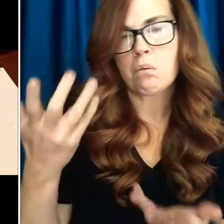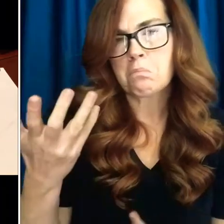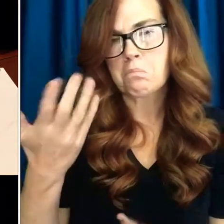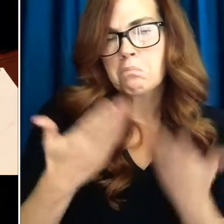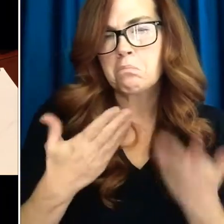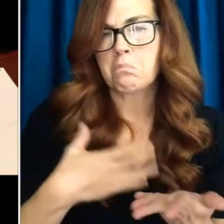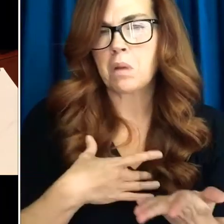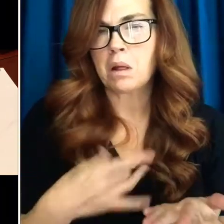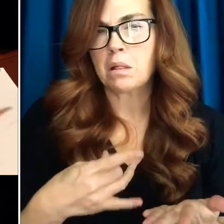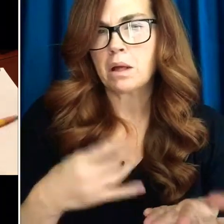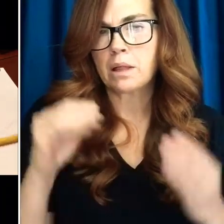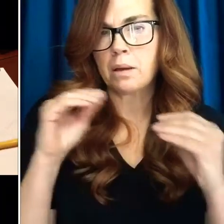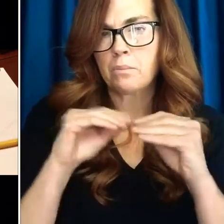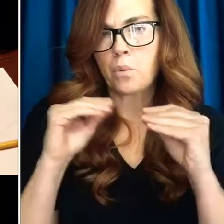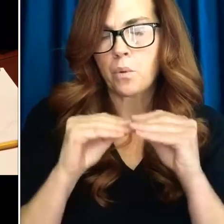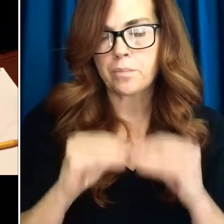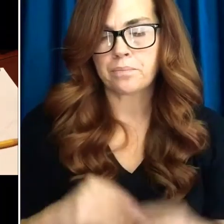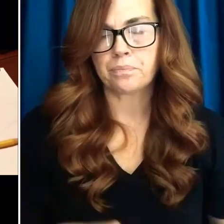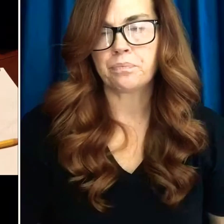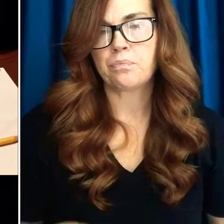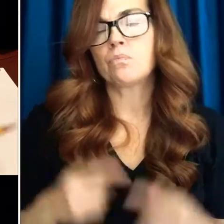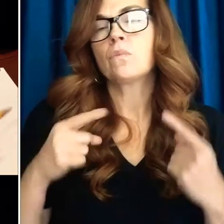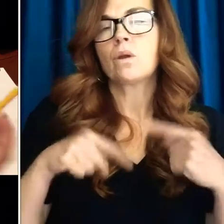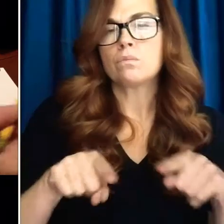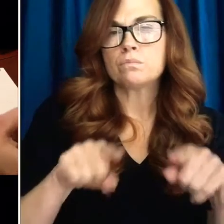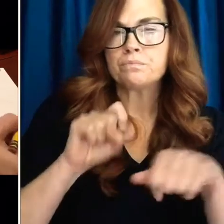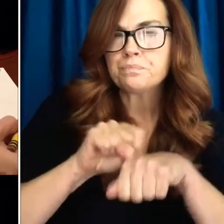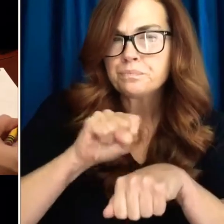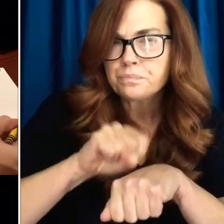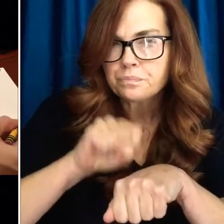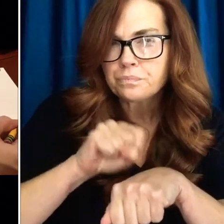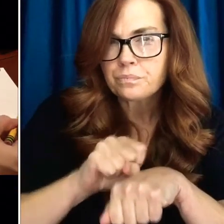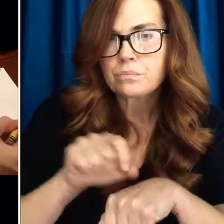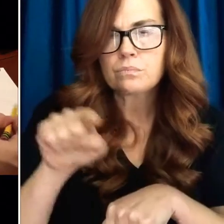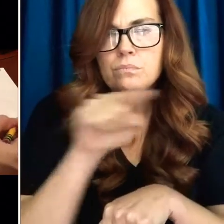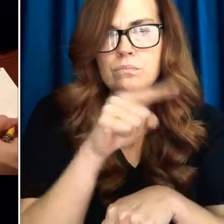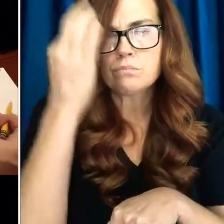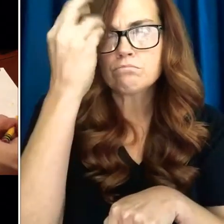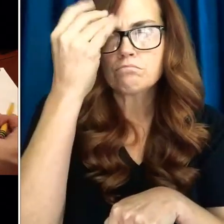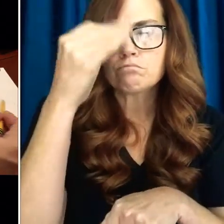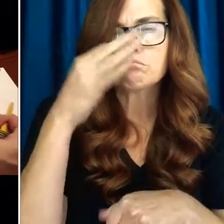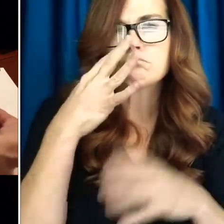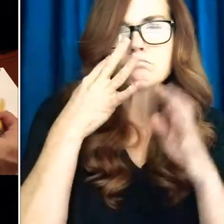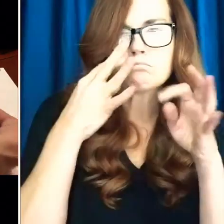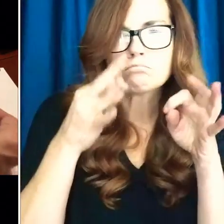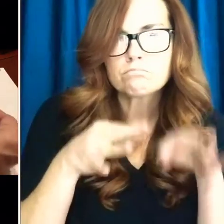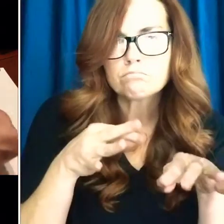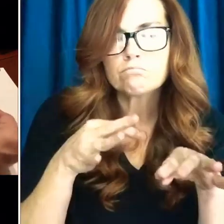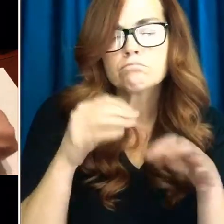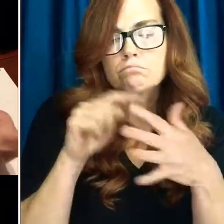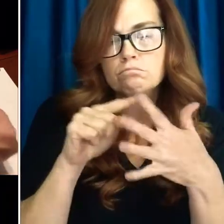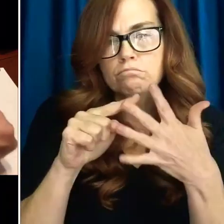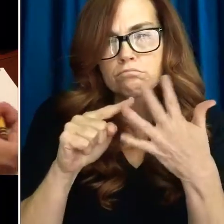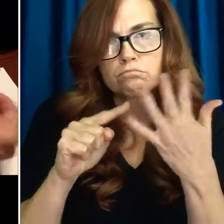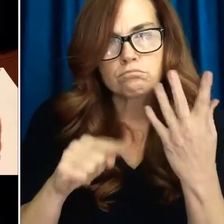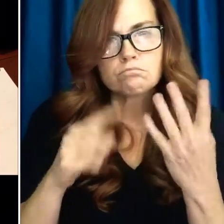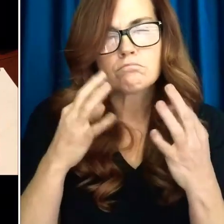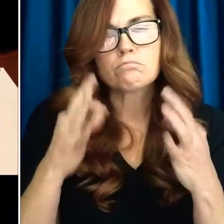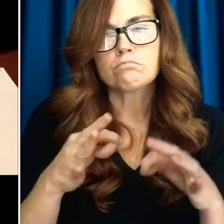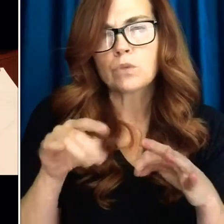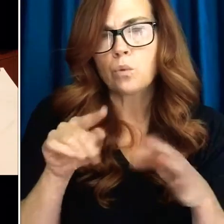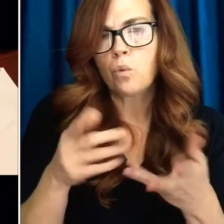think that I might like that a little bit more. So as you're working, you just kind of make small decisions,